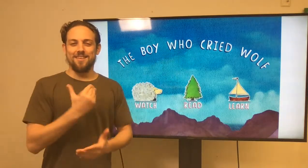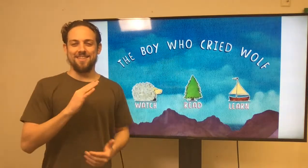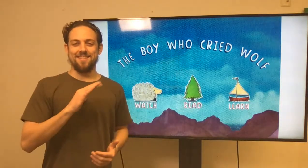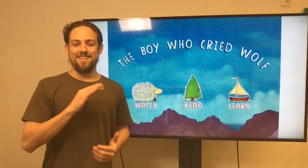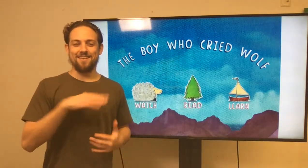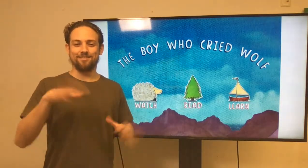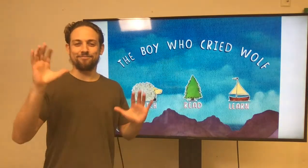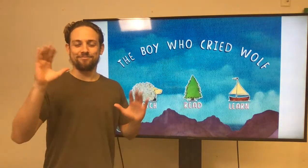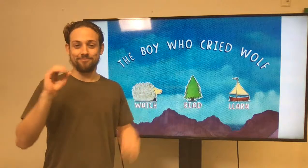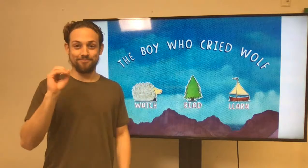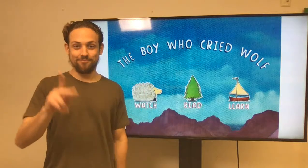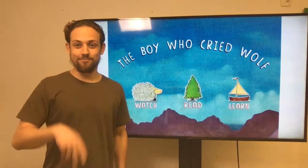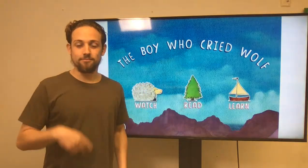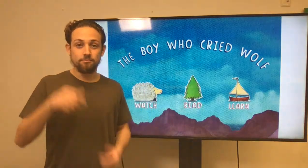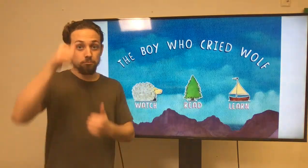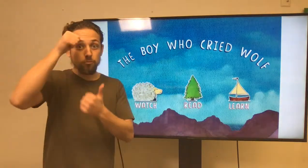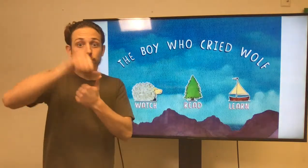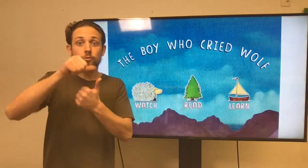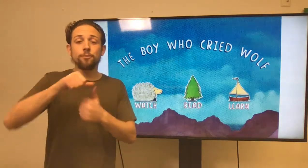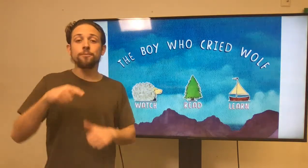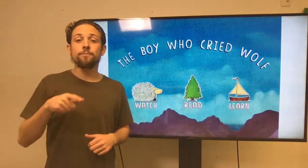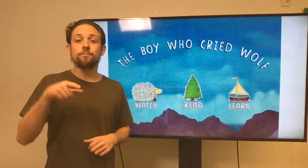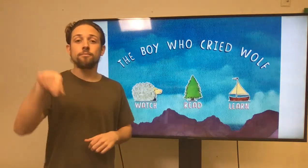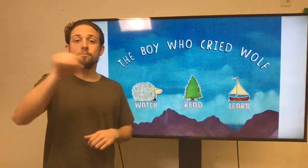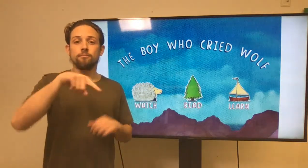Hopefully today you'll learn something new.